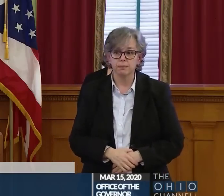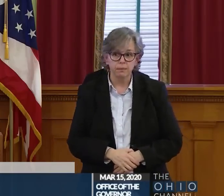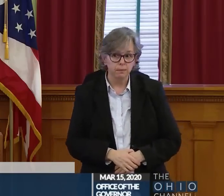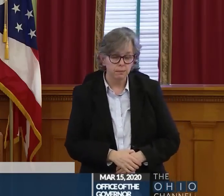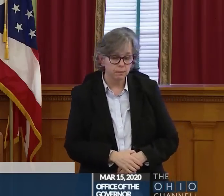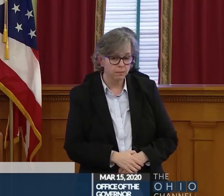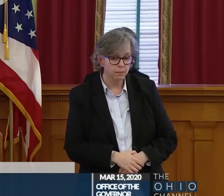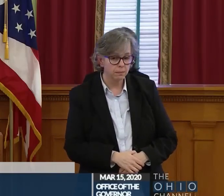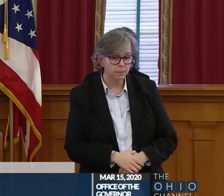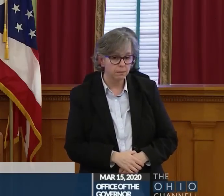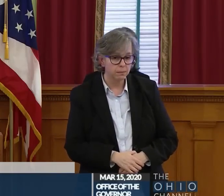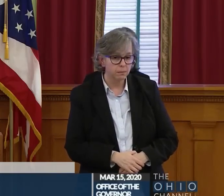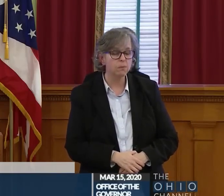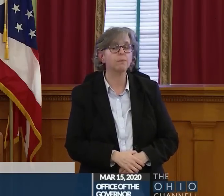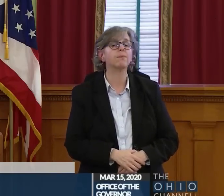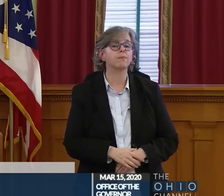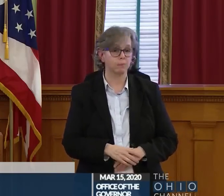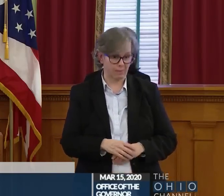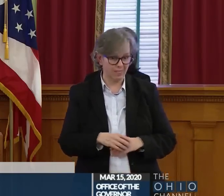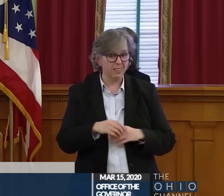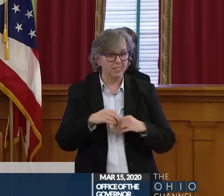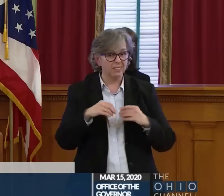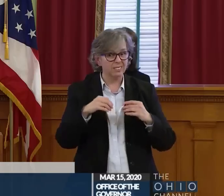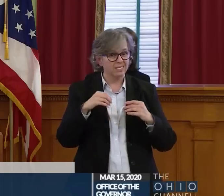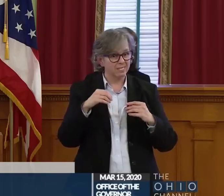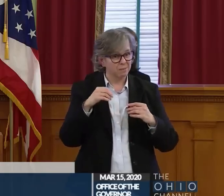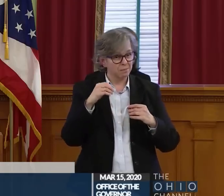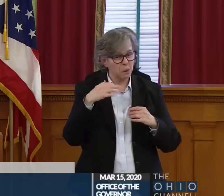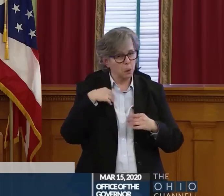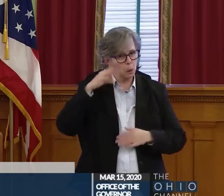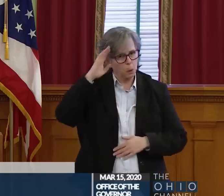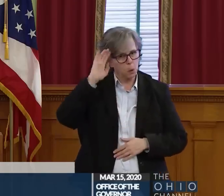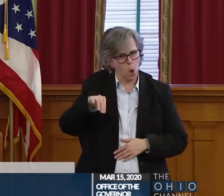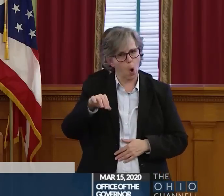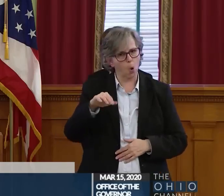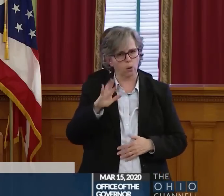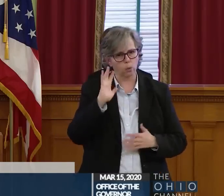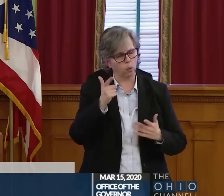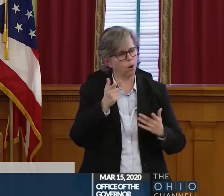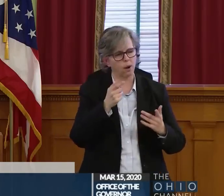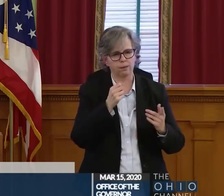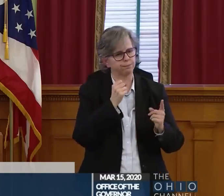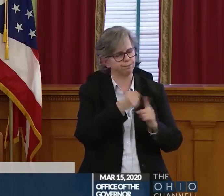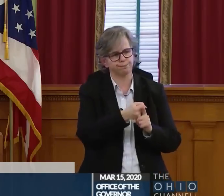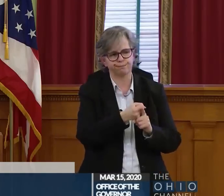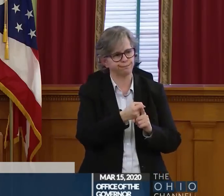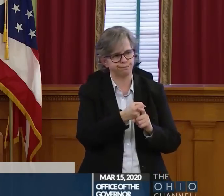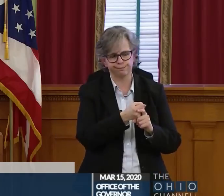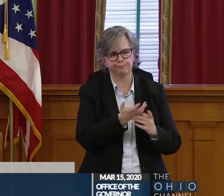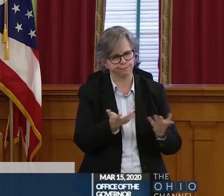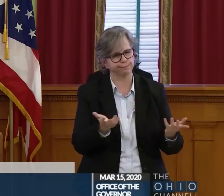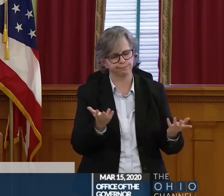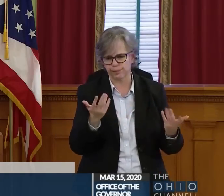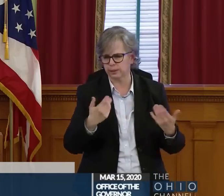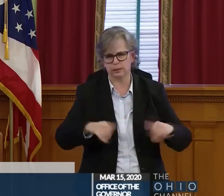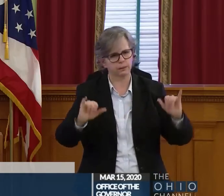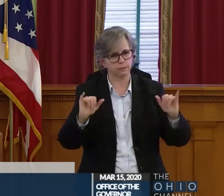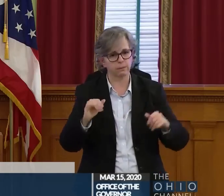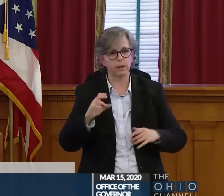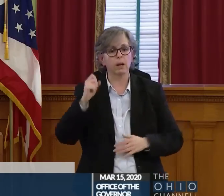But as we have discussed, this will have an impact. And so the governor is going to sign an